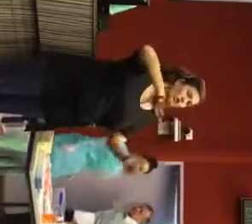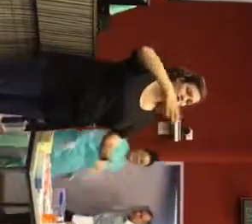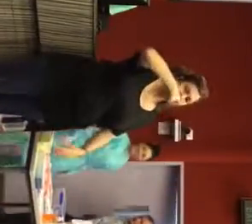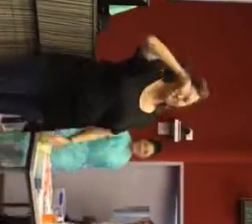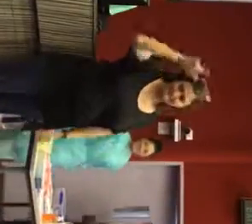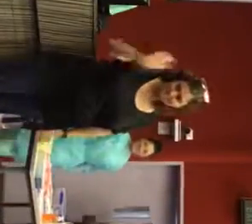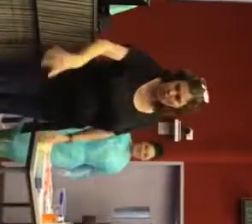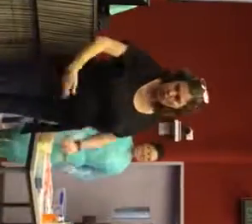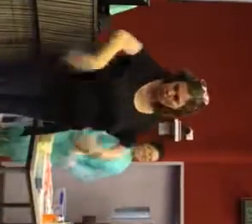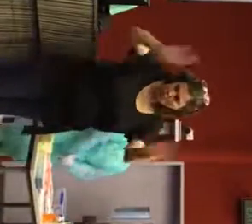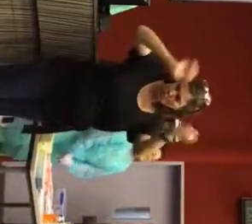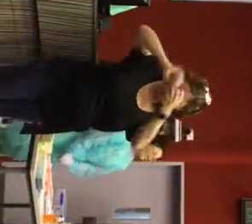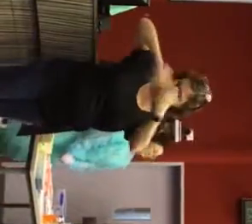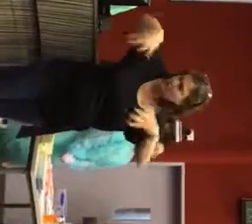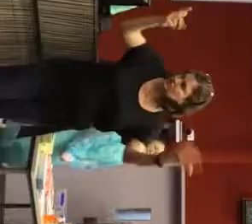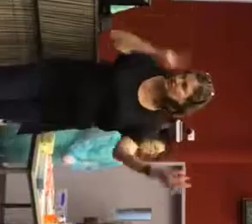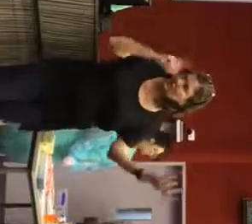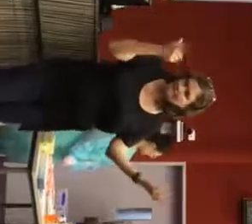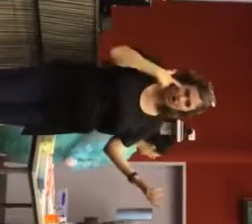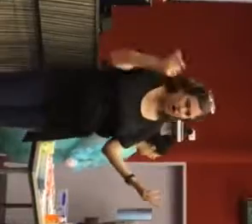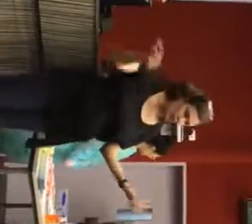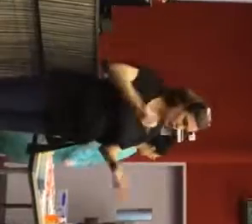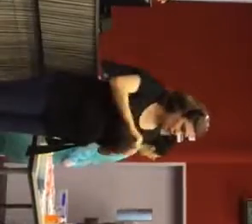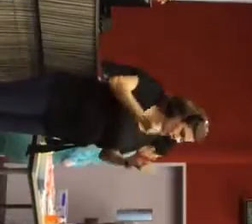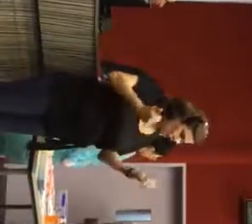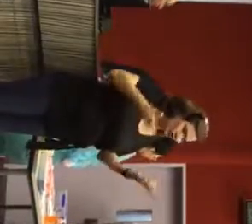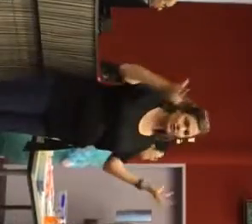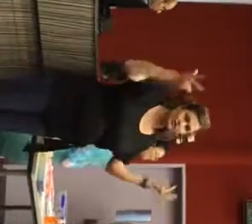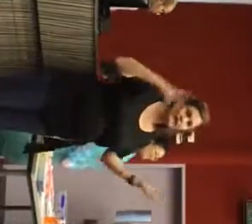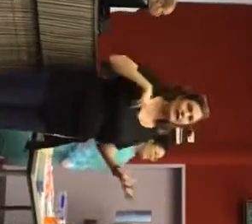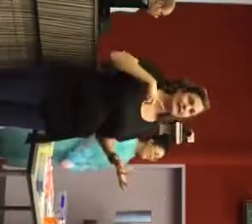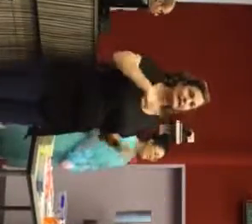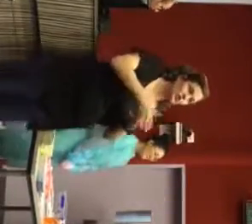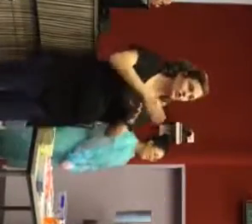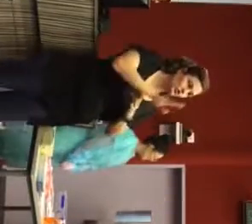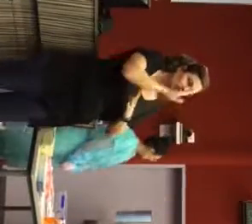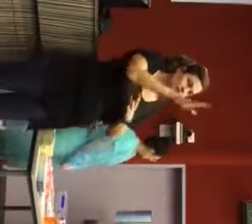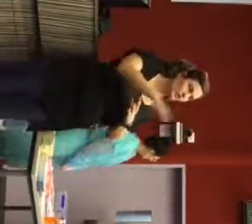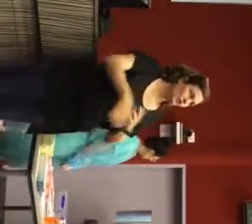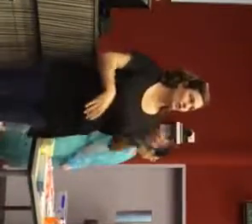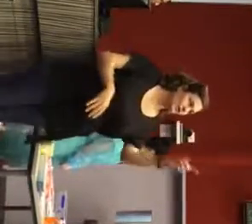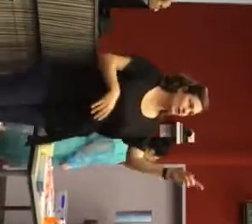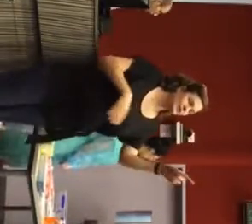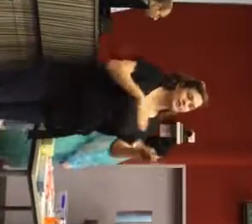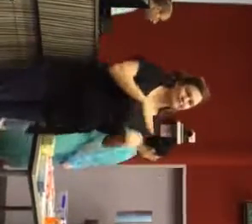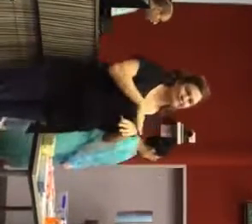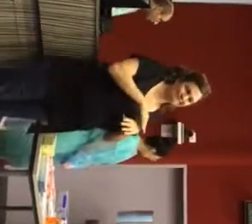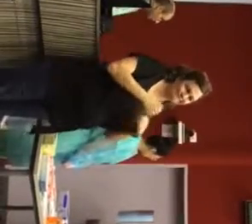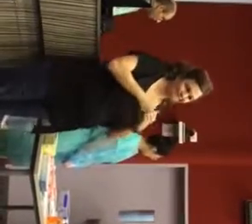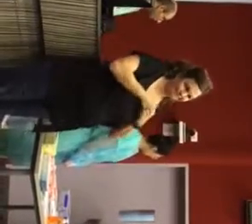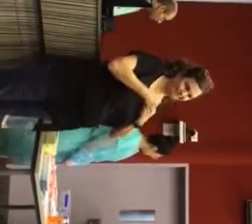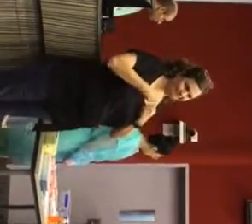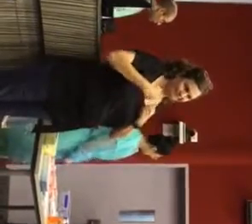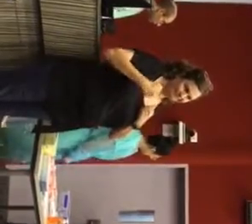frame that they would have to? Professor Booth would probably be able to answer that one. The time frame for making of a denture in private